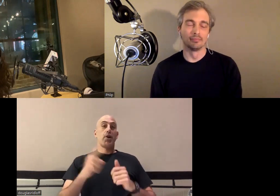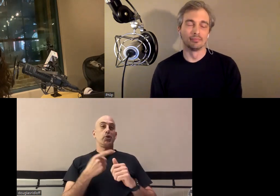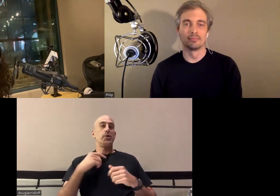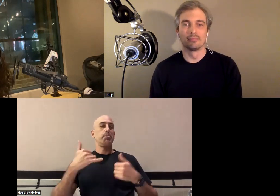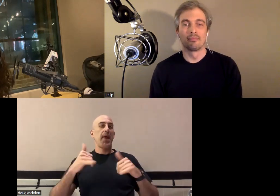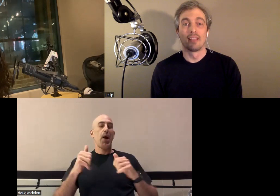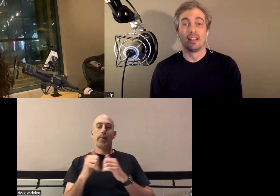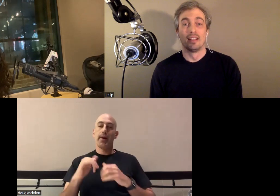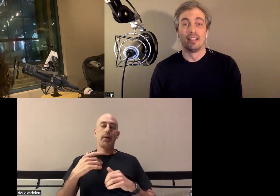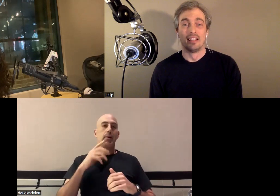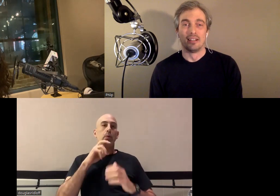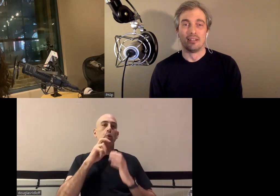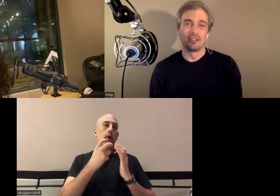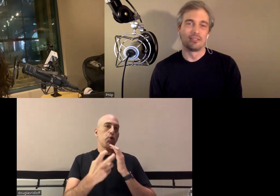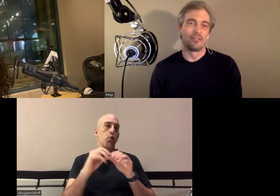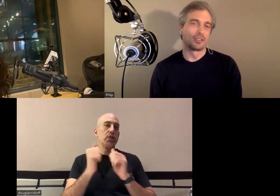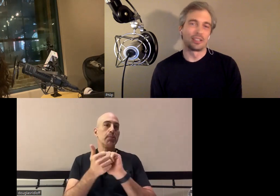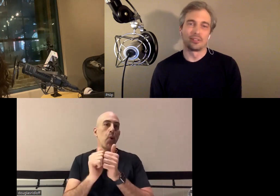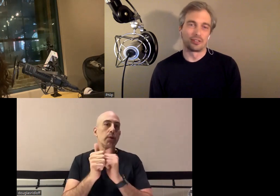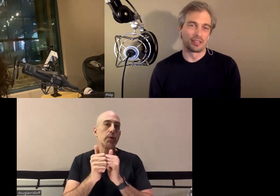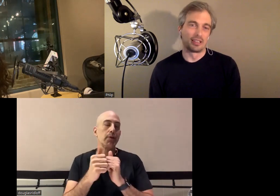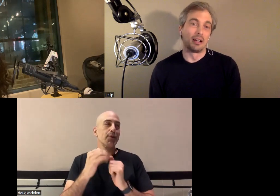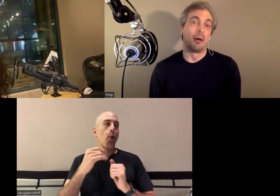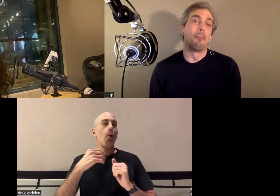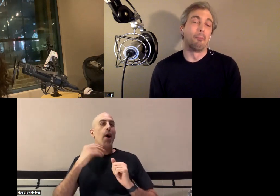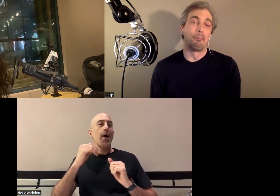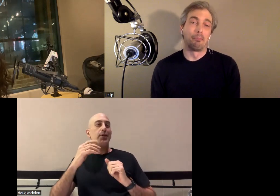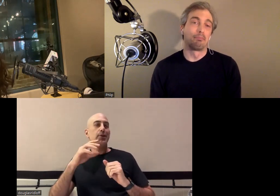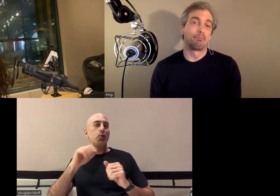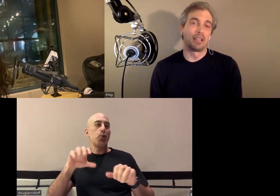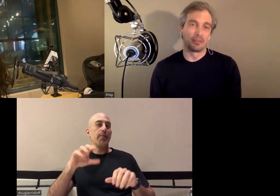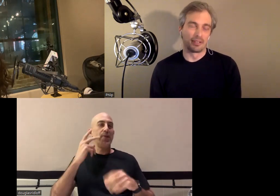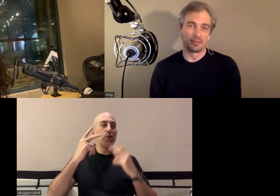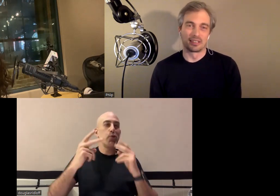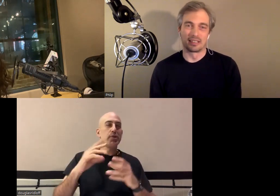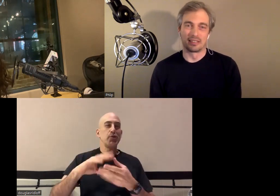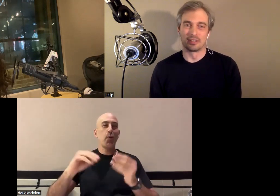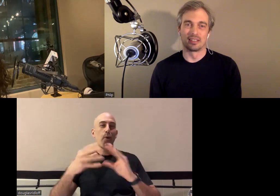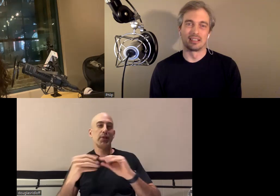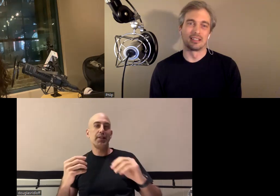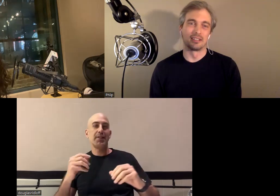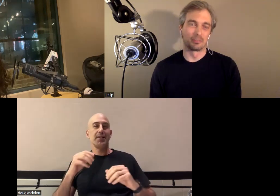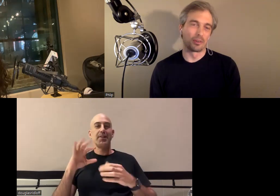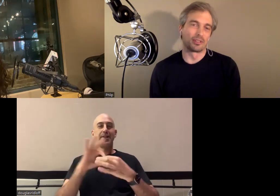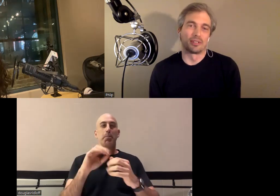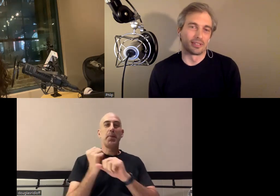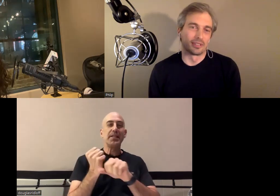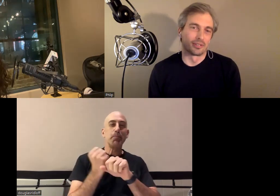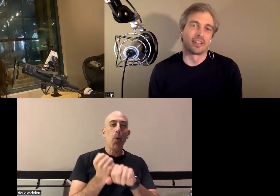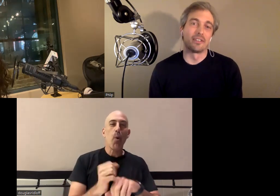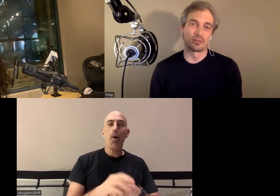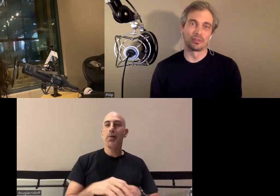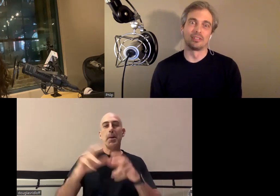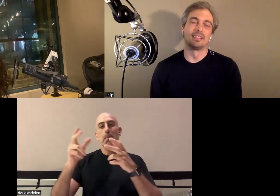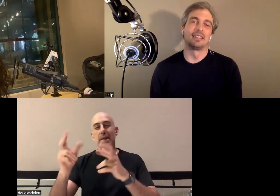Well, first I was playing with it almost like it was sports. We